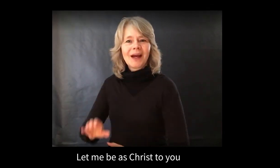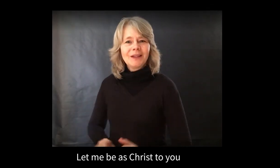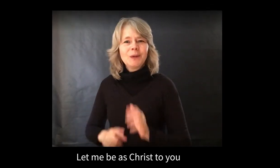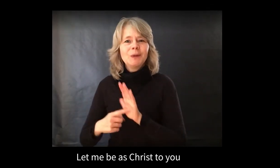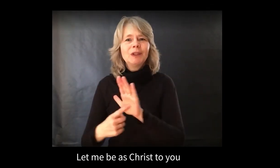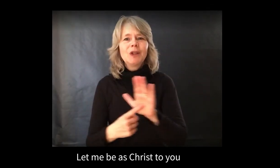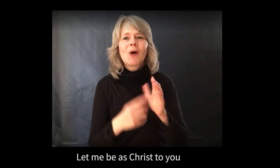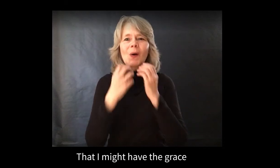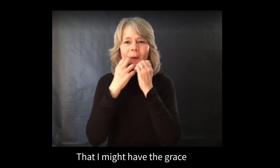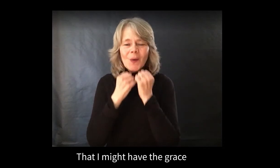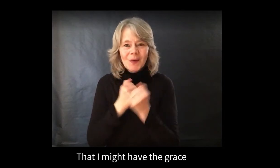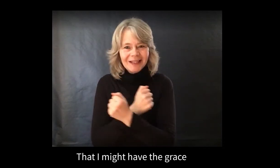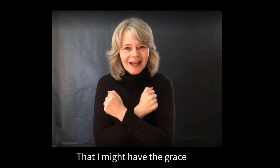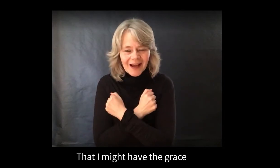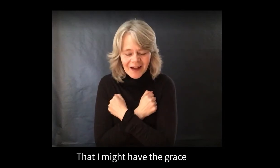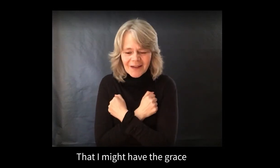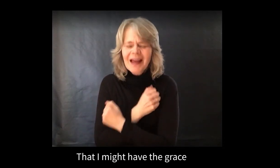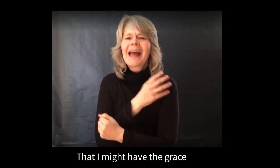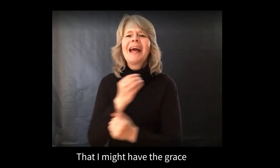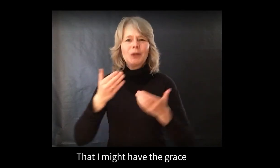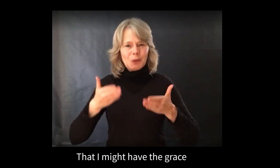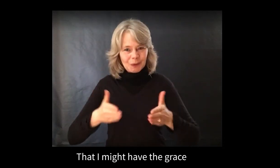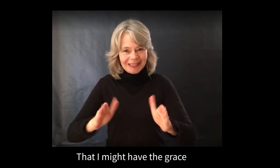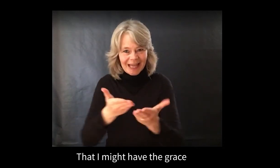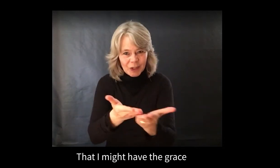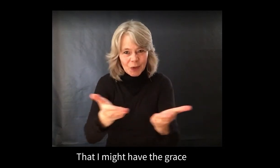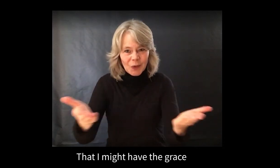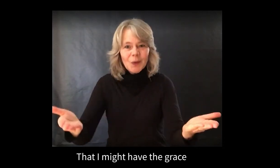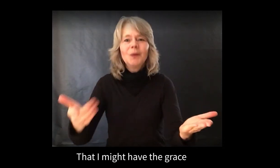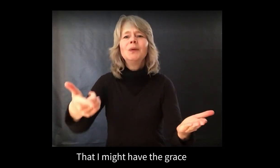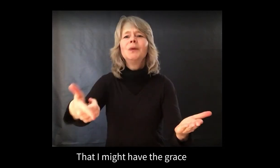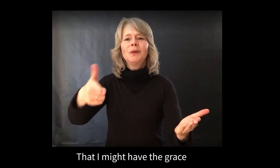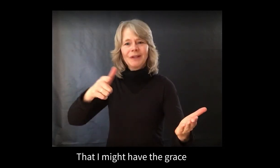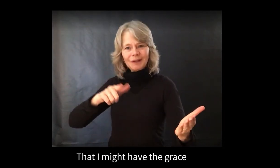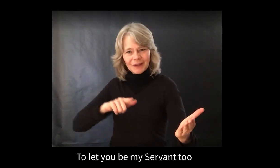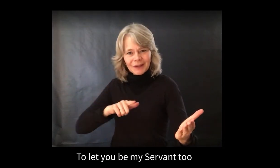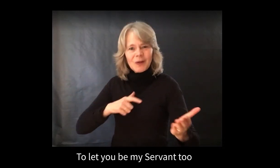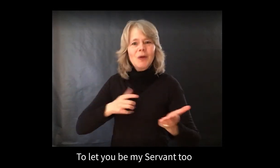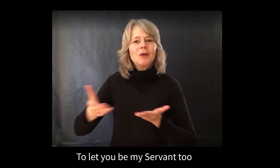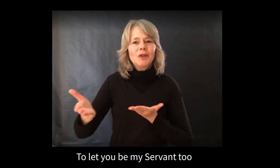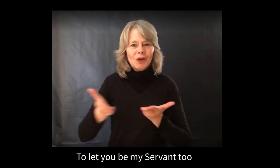To you, pray that I might have the grace.